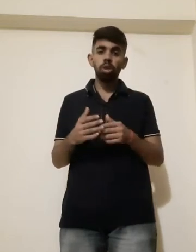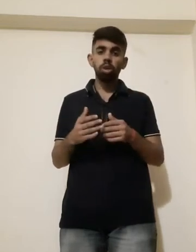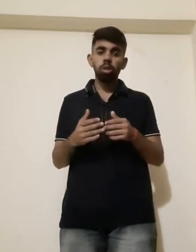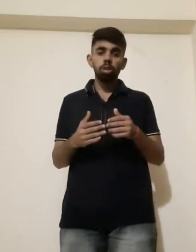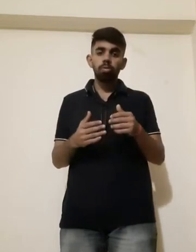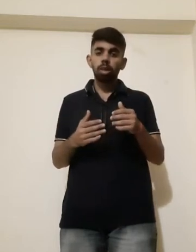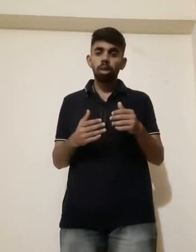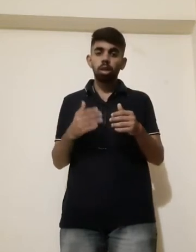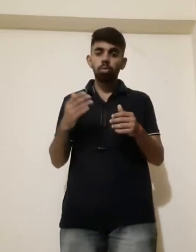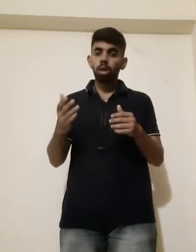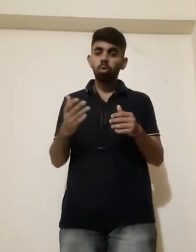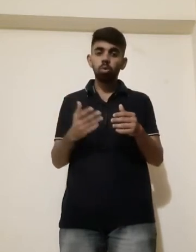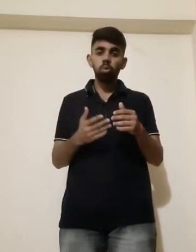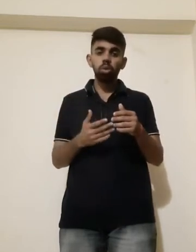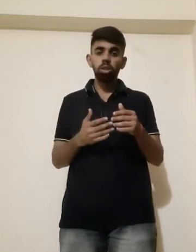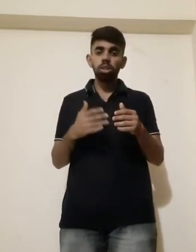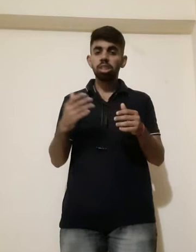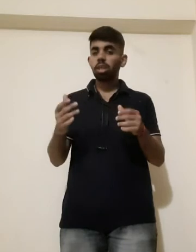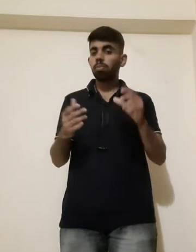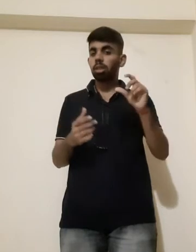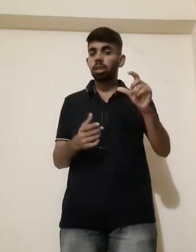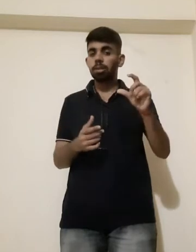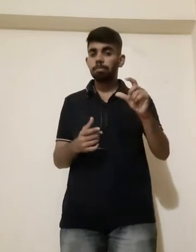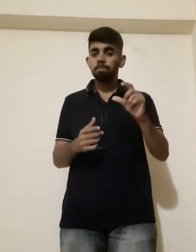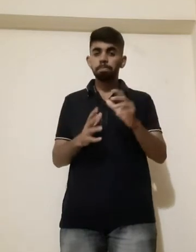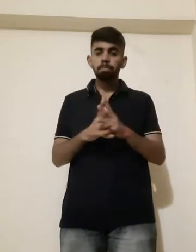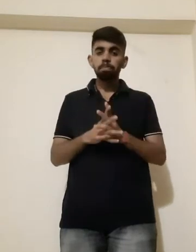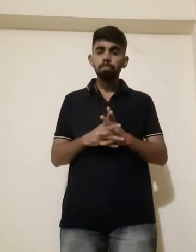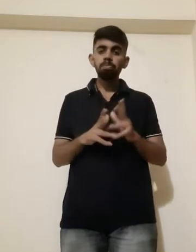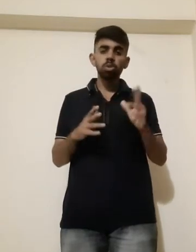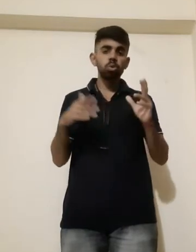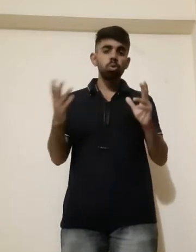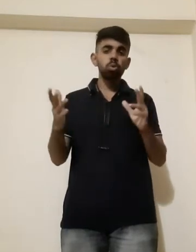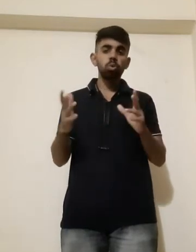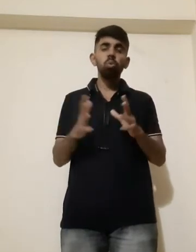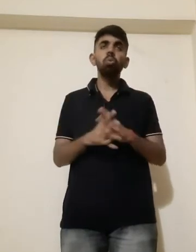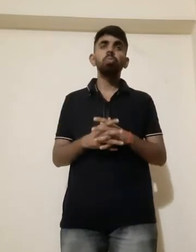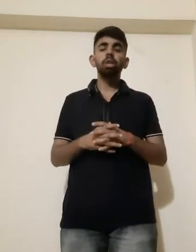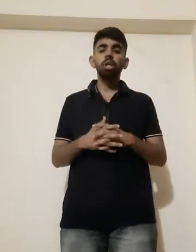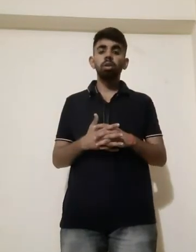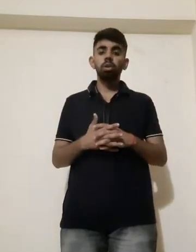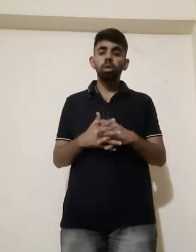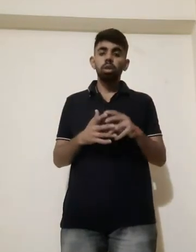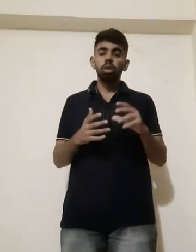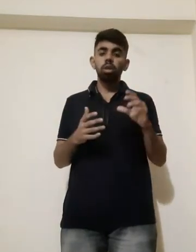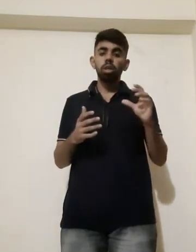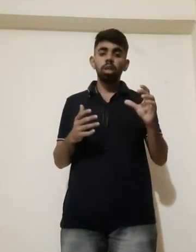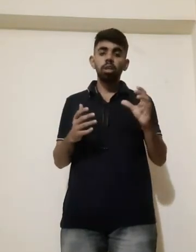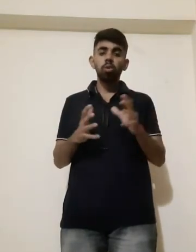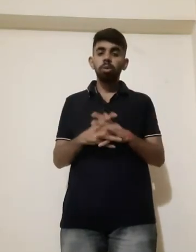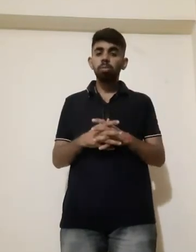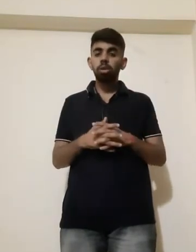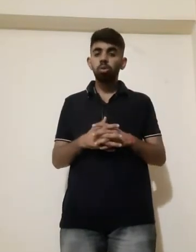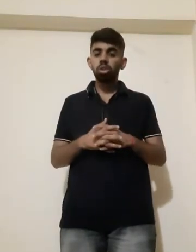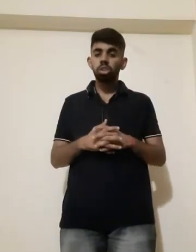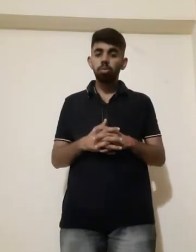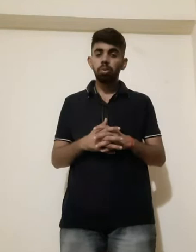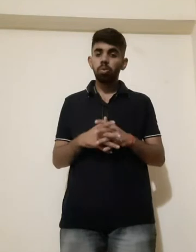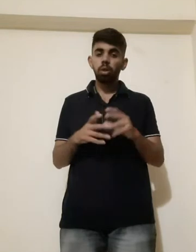print, we have to do it inside a method. So to print the area of any particular shape, we have